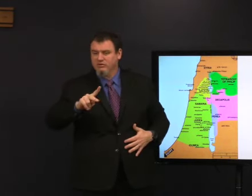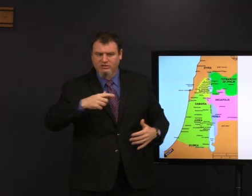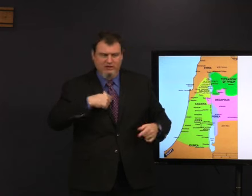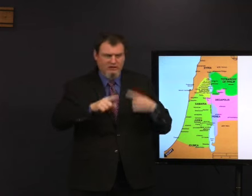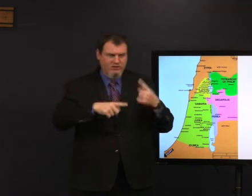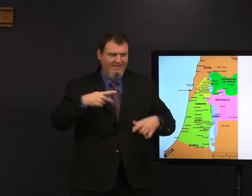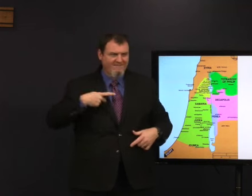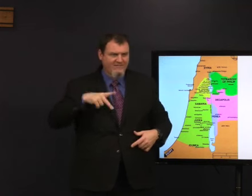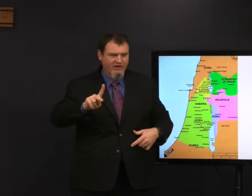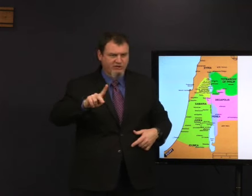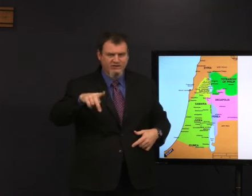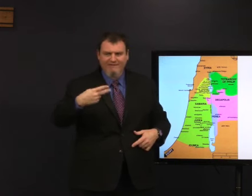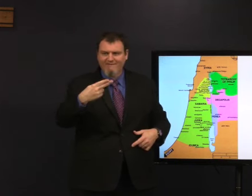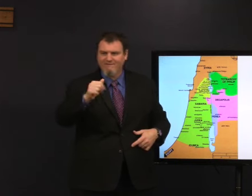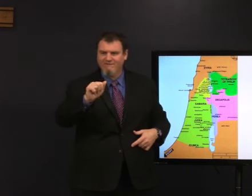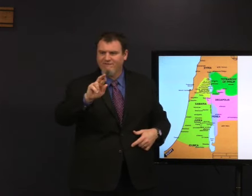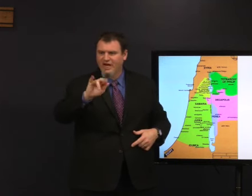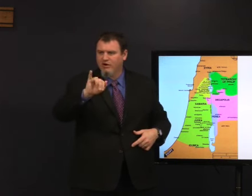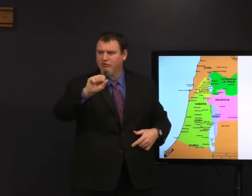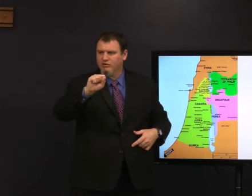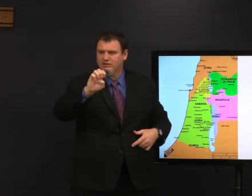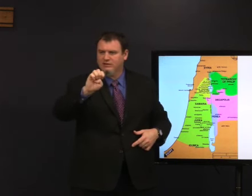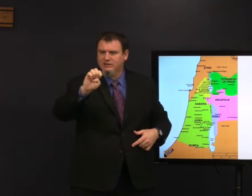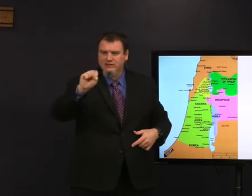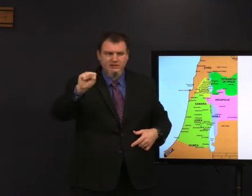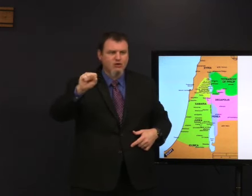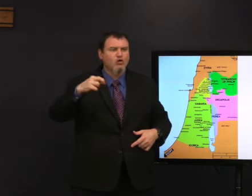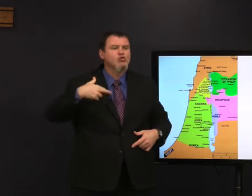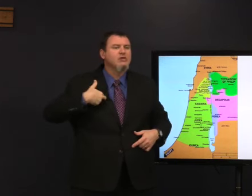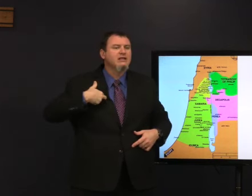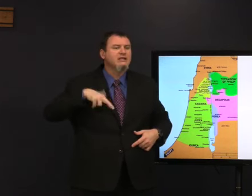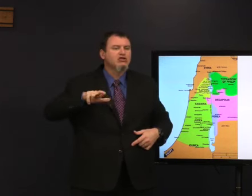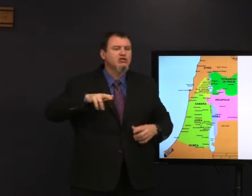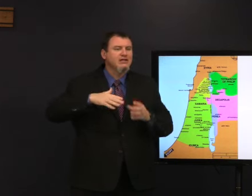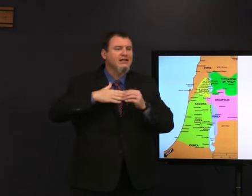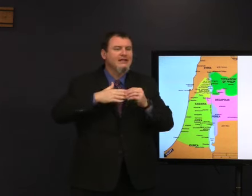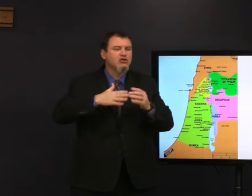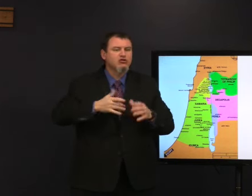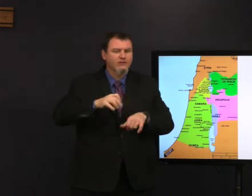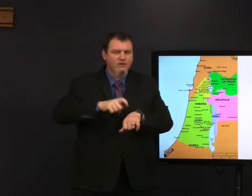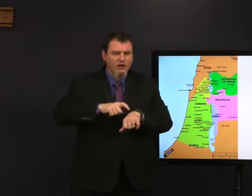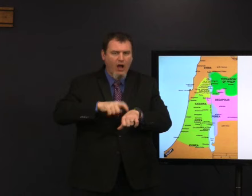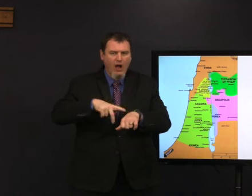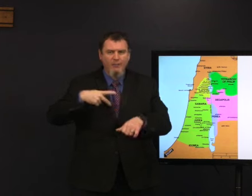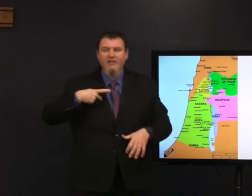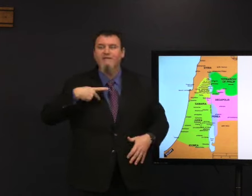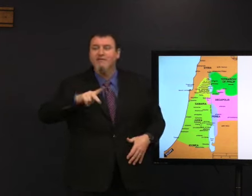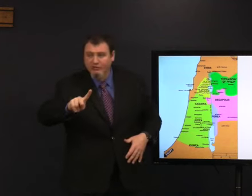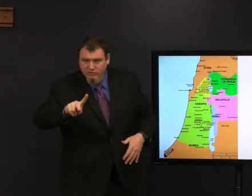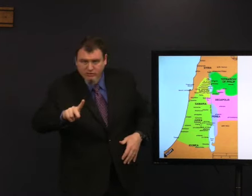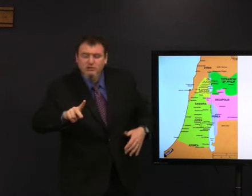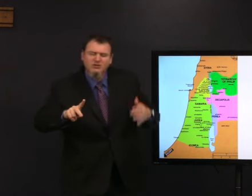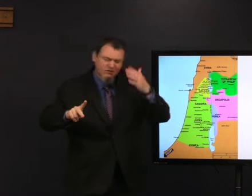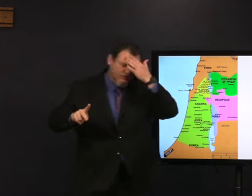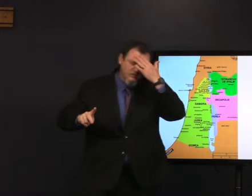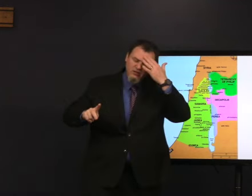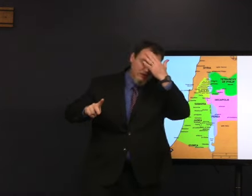And the Pharisees, this is my sign for a Pharisee, a religious leader at the time.